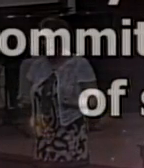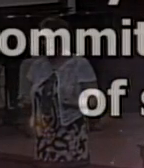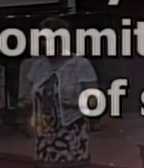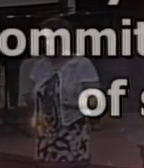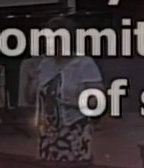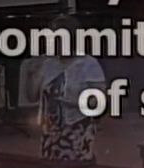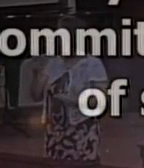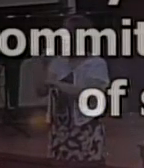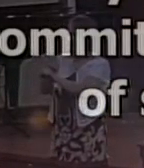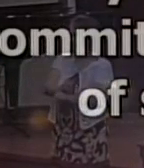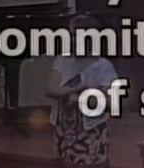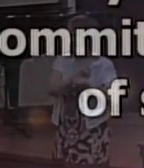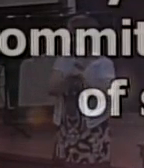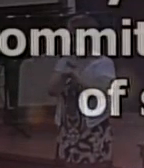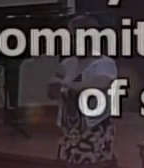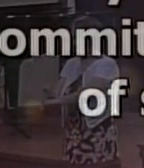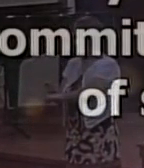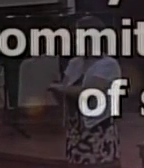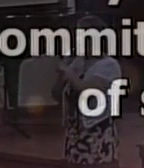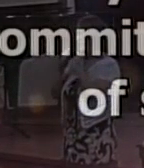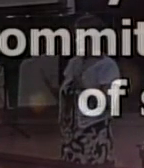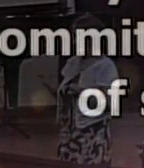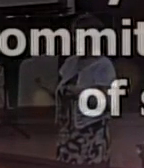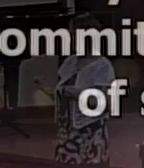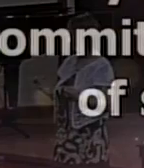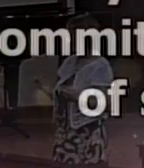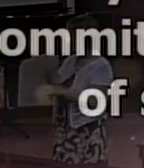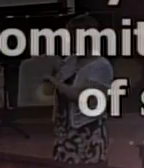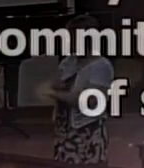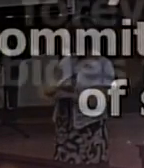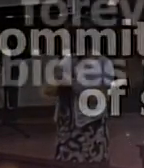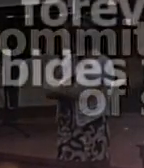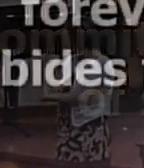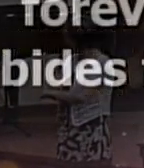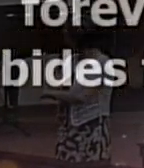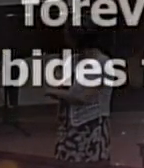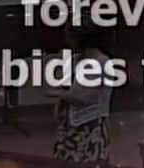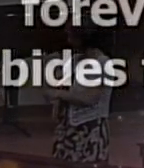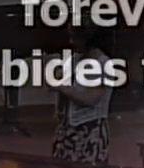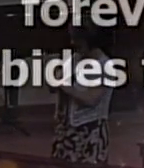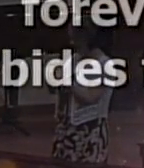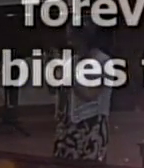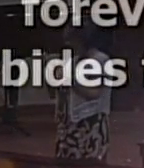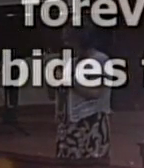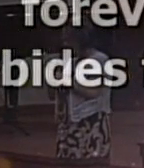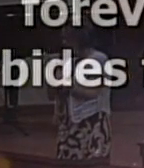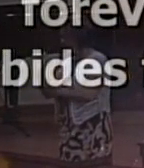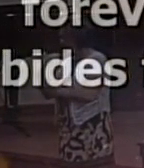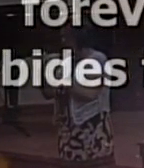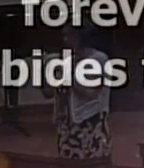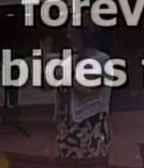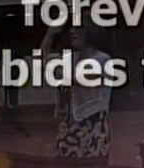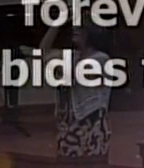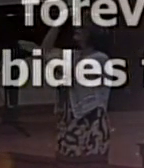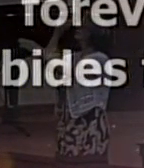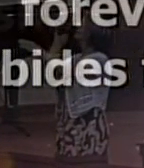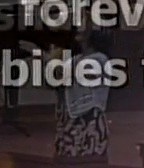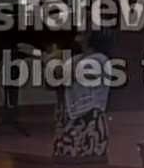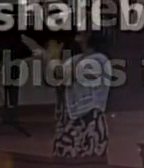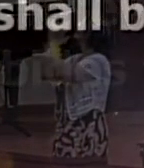a slave of sin. And a slave does not abide in the house forever, but a son abides forever. Therefore,